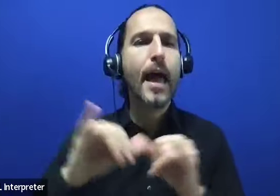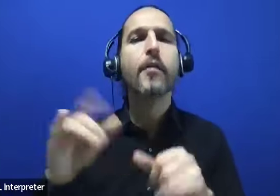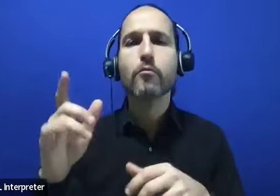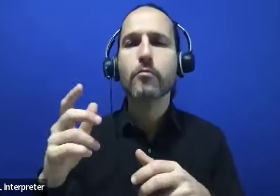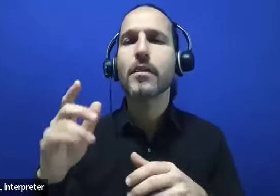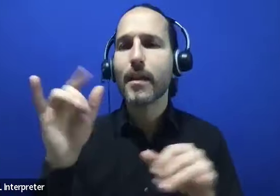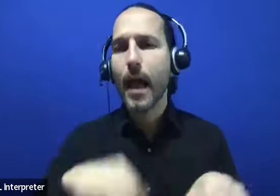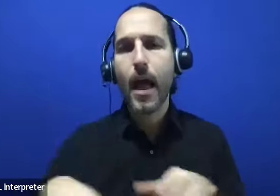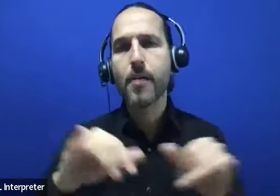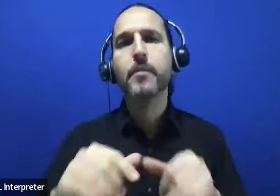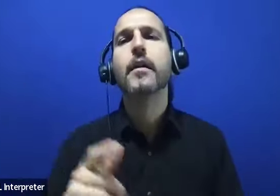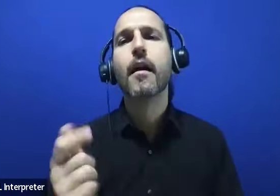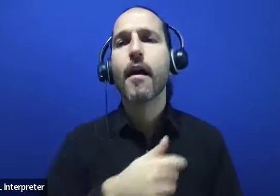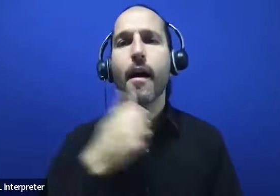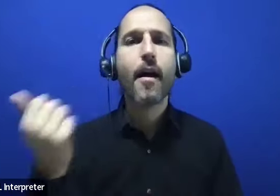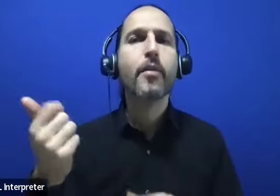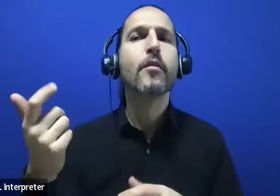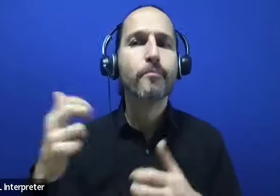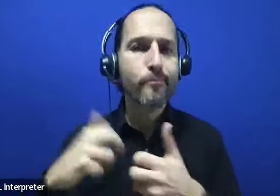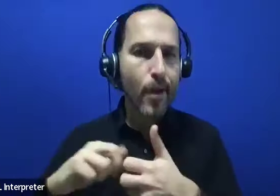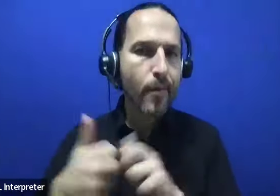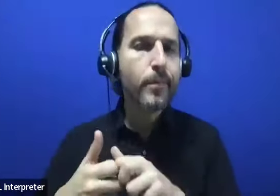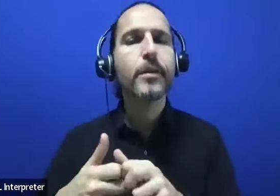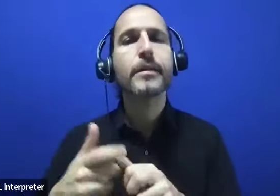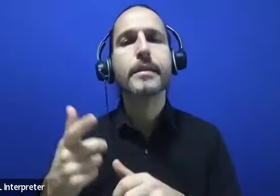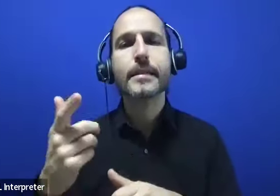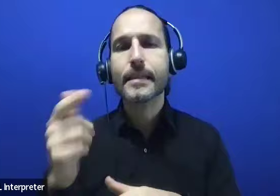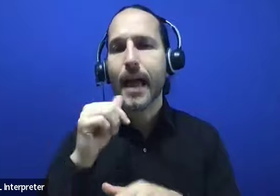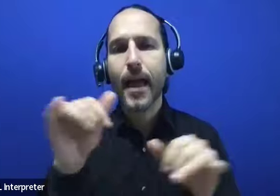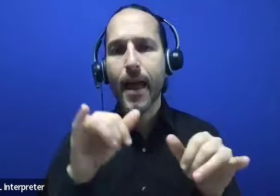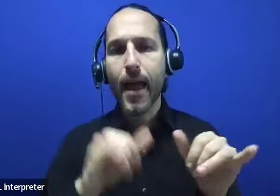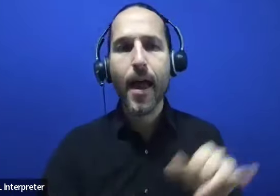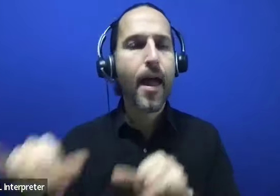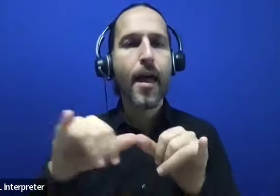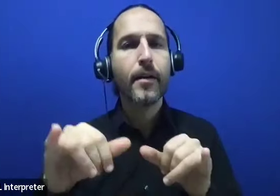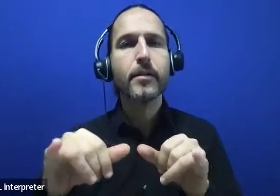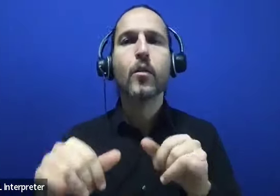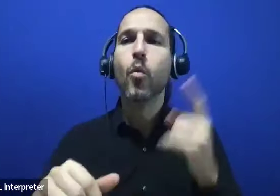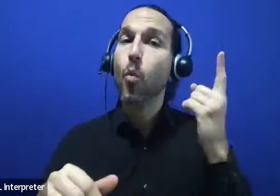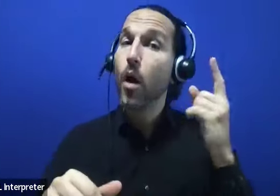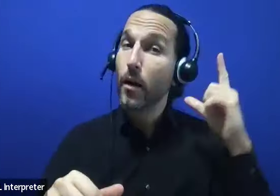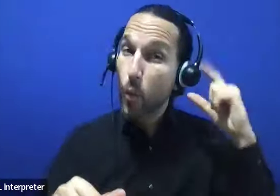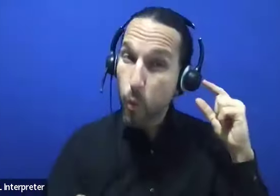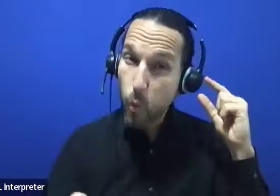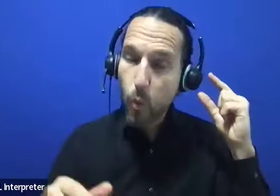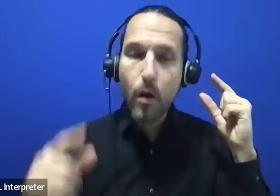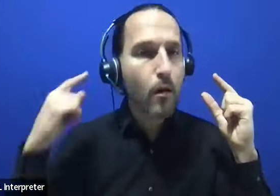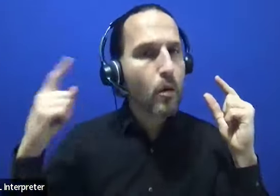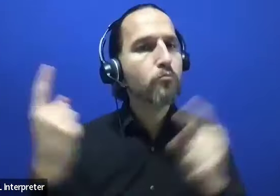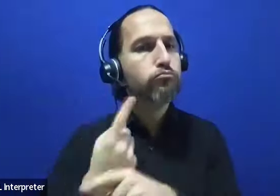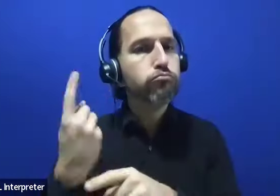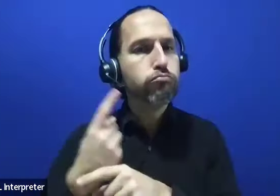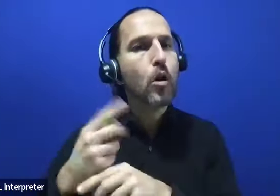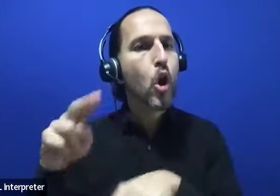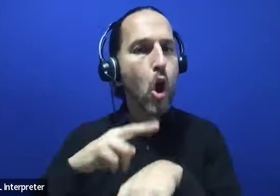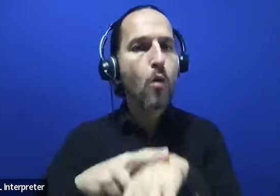Ossicular conductive loss can be large and asymmetric, like everything else, being one side and not the other side. The